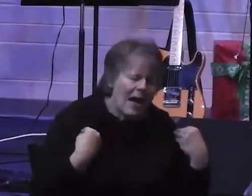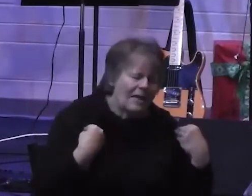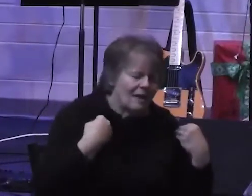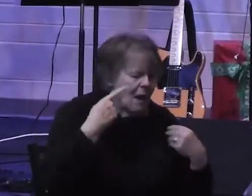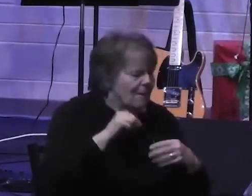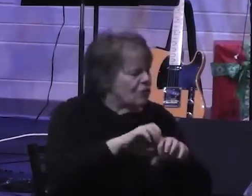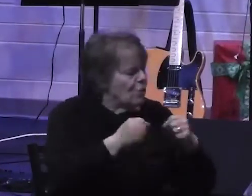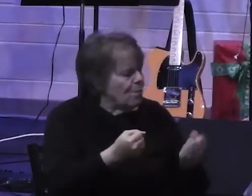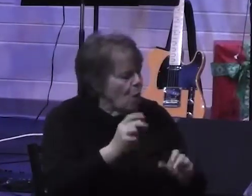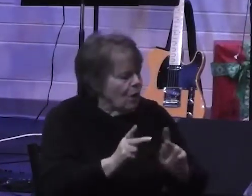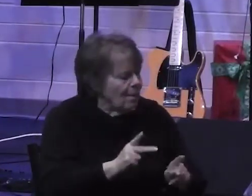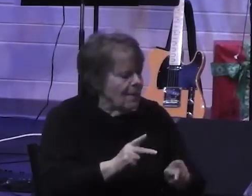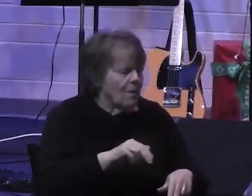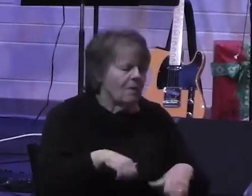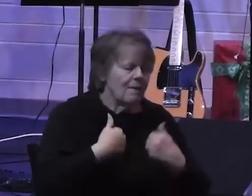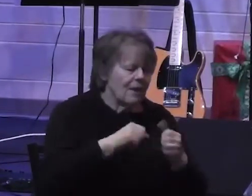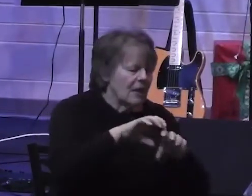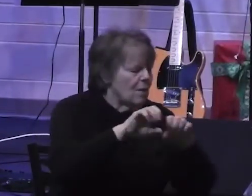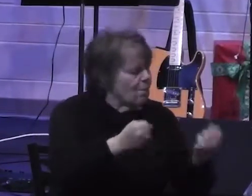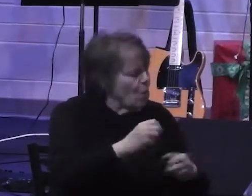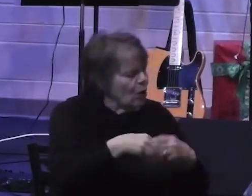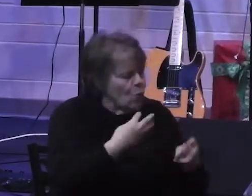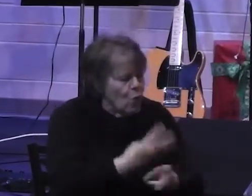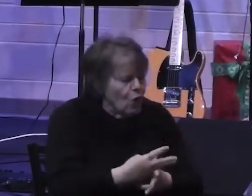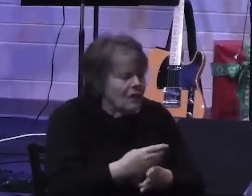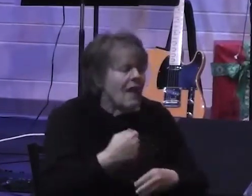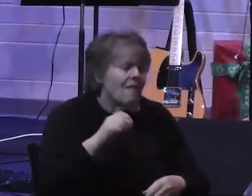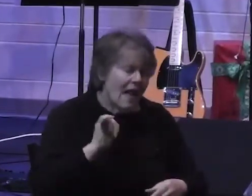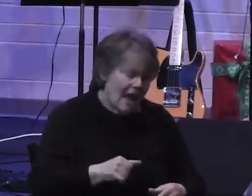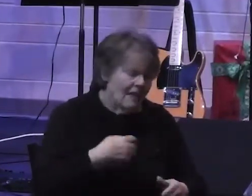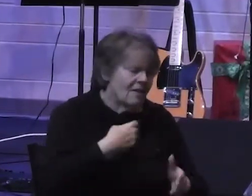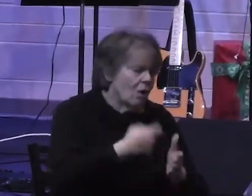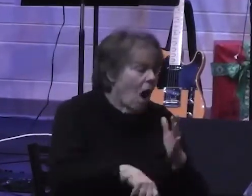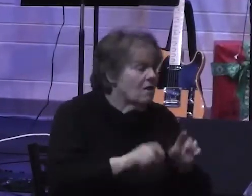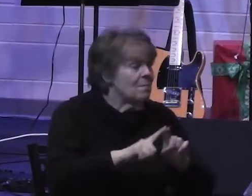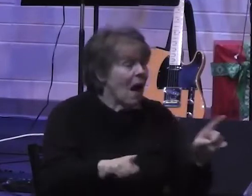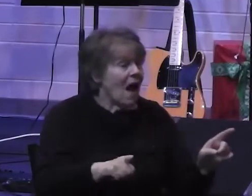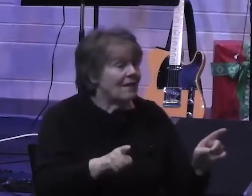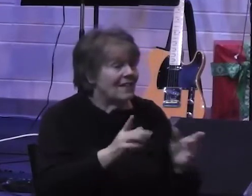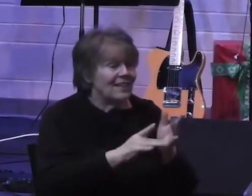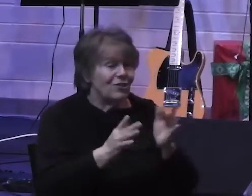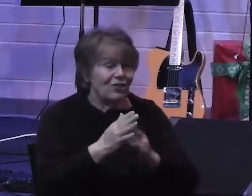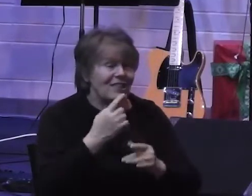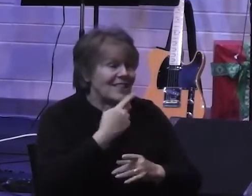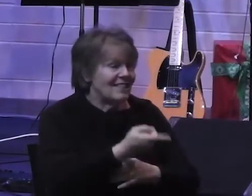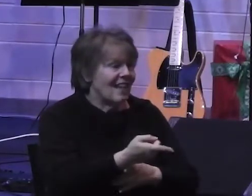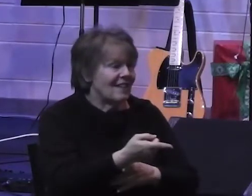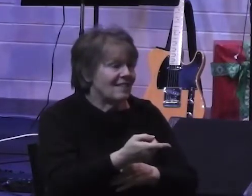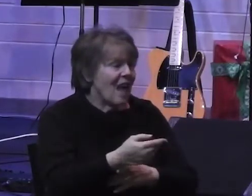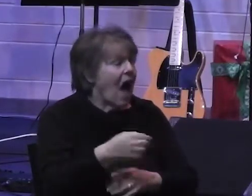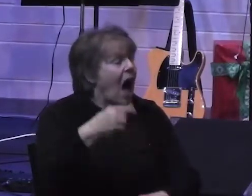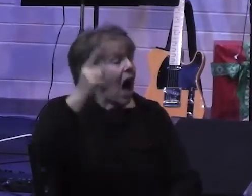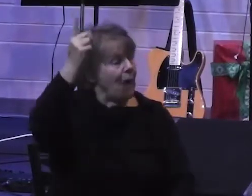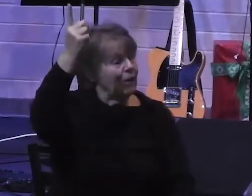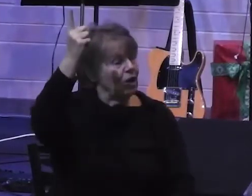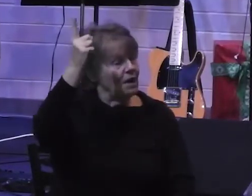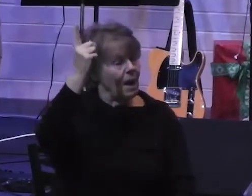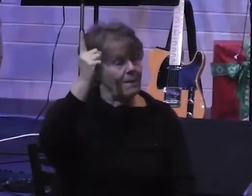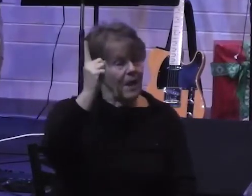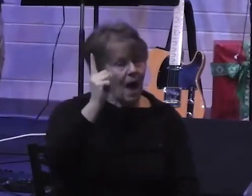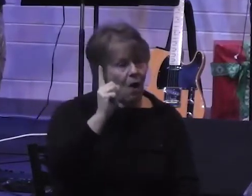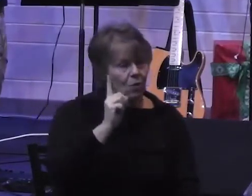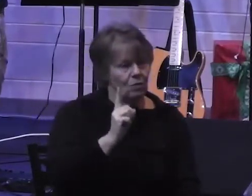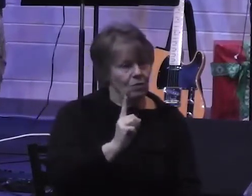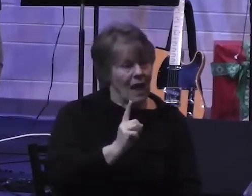and brokenness has a cost. But here's what I'm going to do. Jesus says, I'm going to come down, and I'm going to give